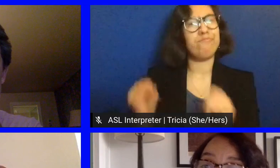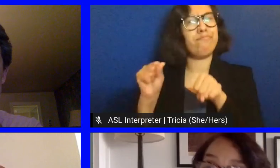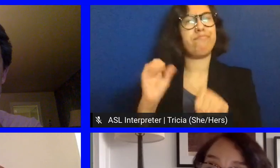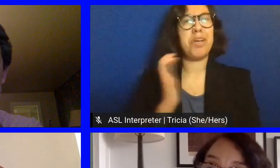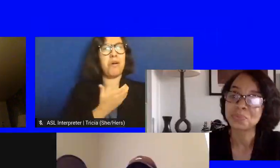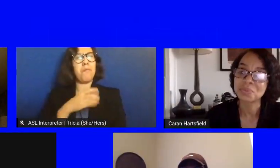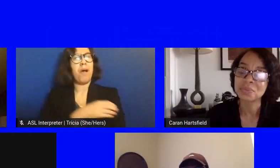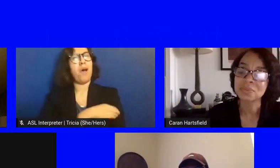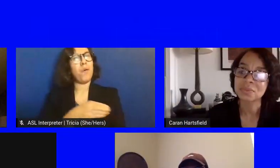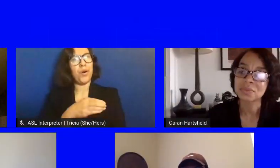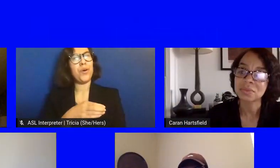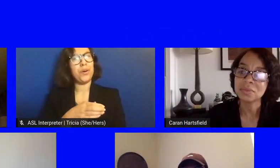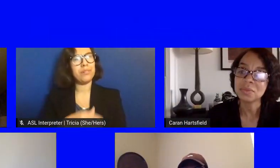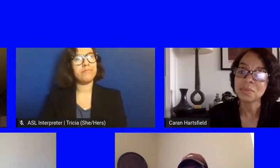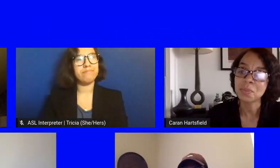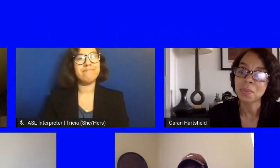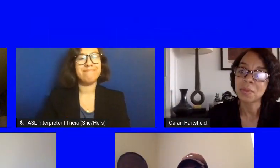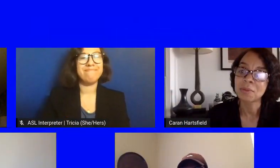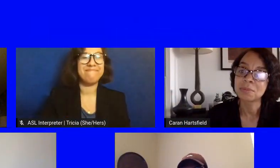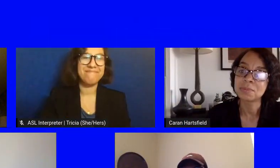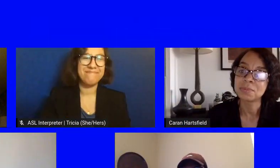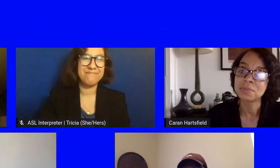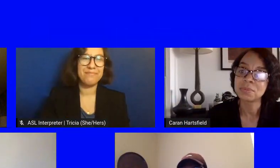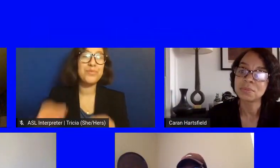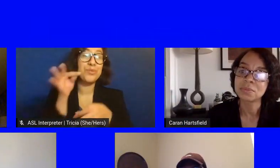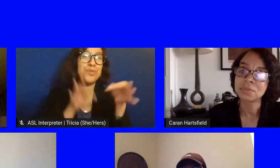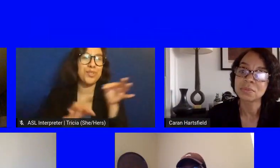power. Mm.